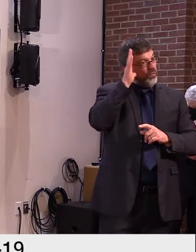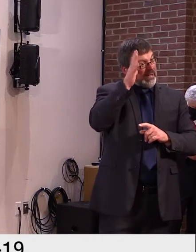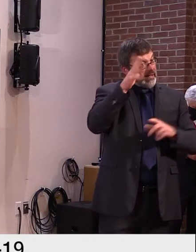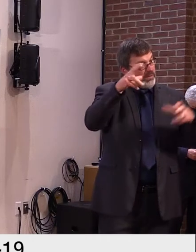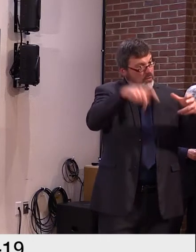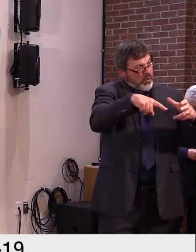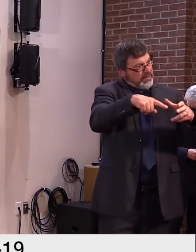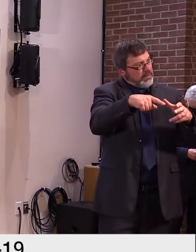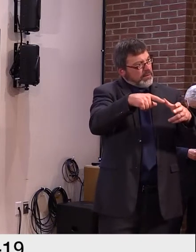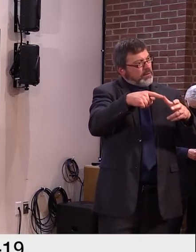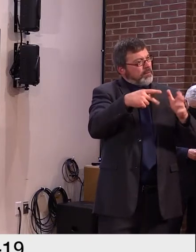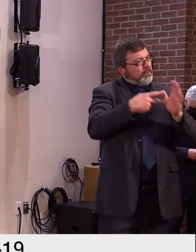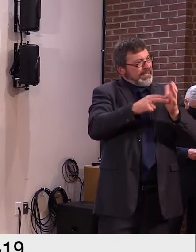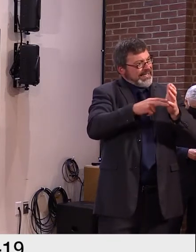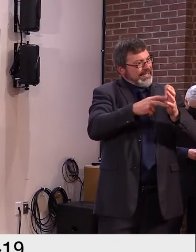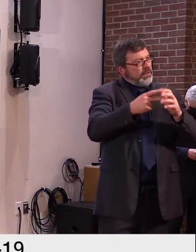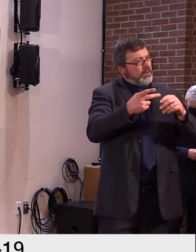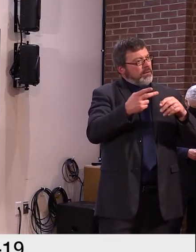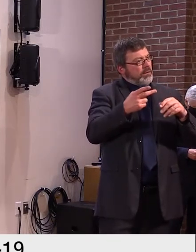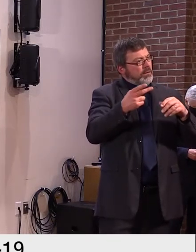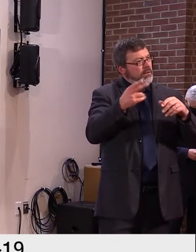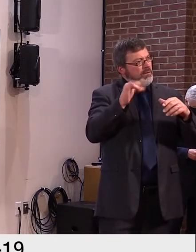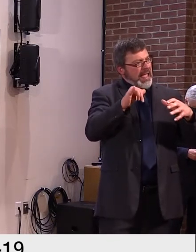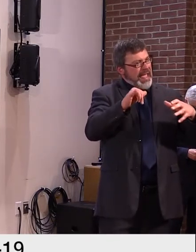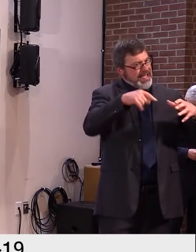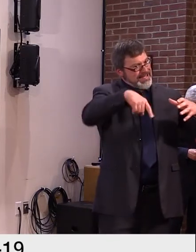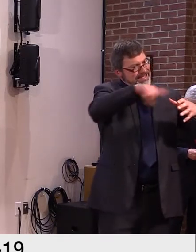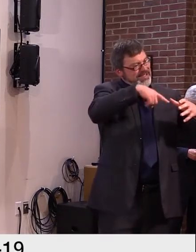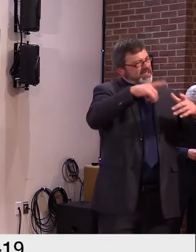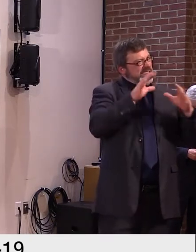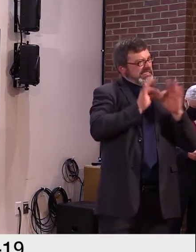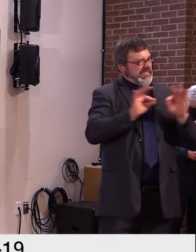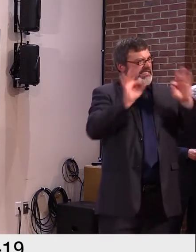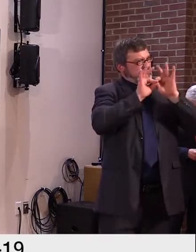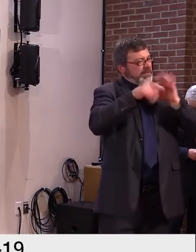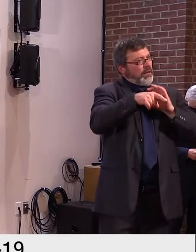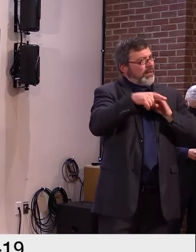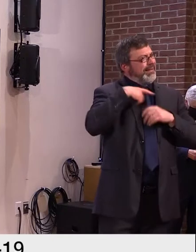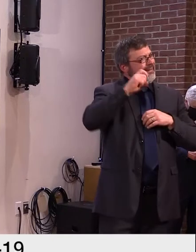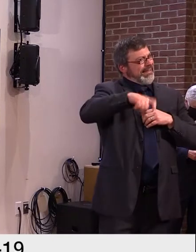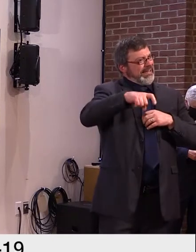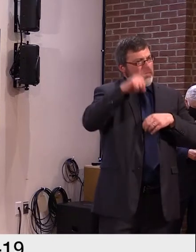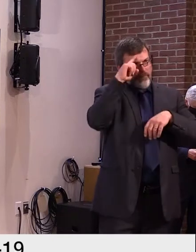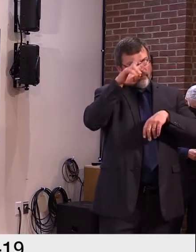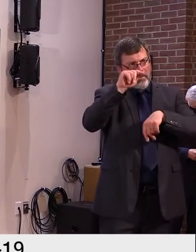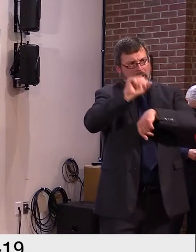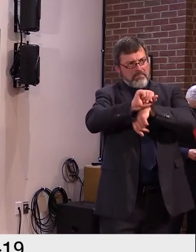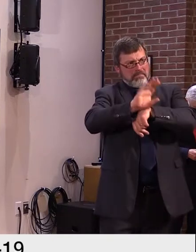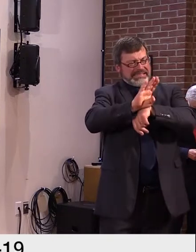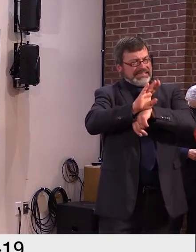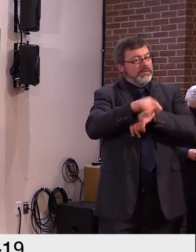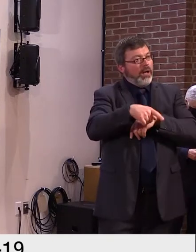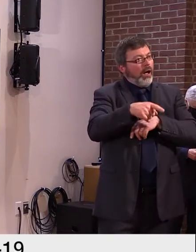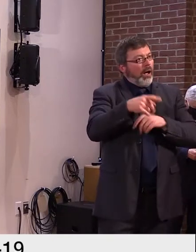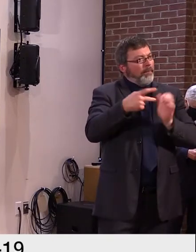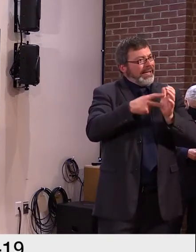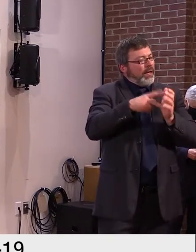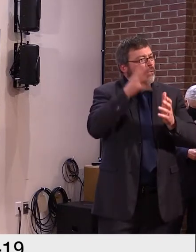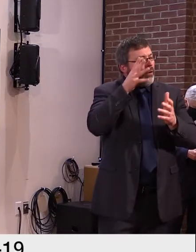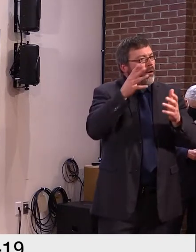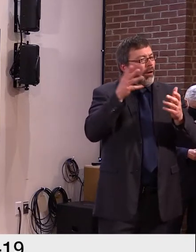considered essential? You know, we've been tracking this very, very closely, and we have very, very few